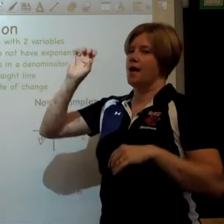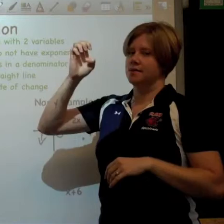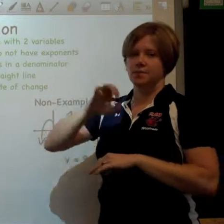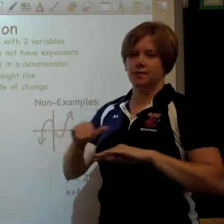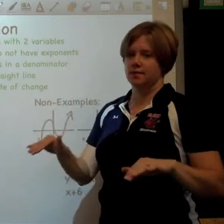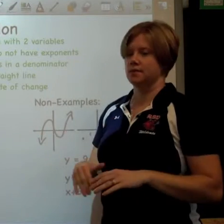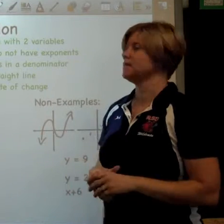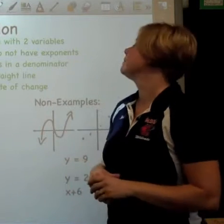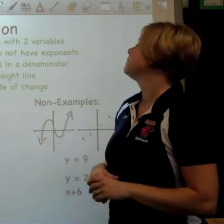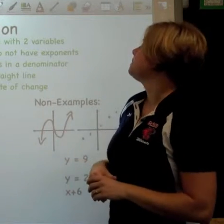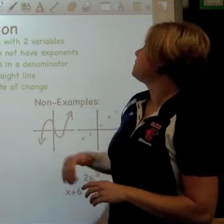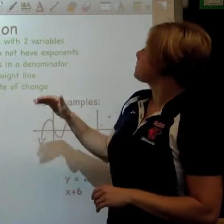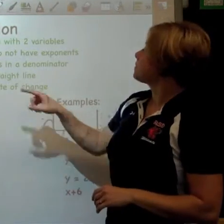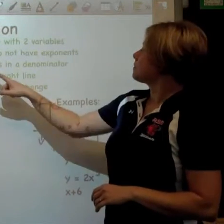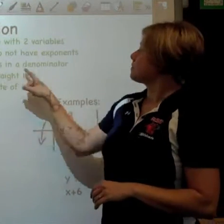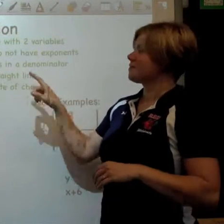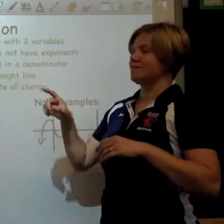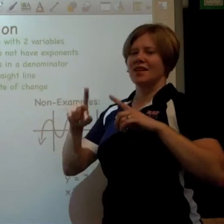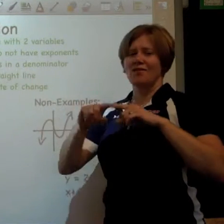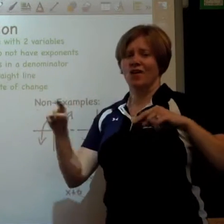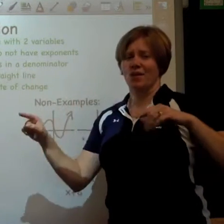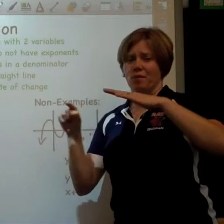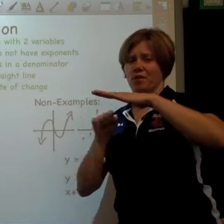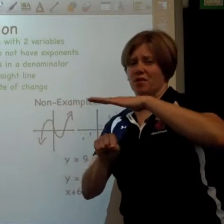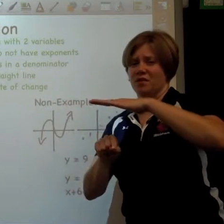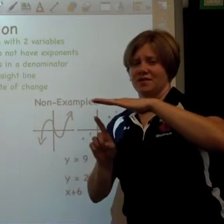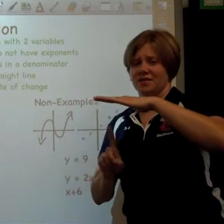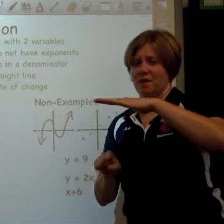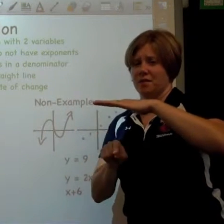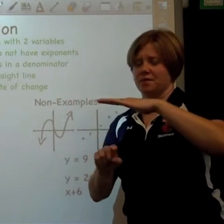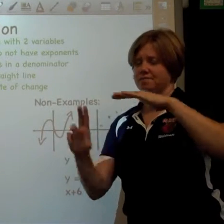There's no exponents with a variable. There's no variable in a denominator.